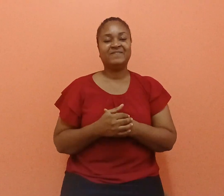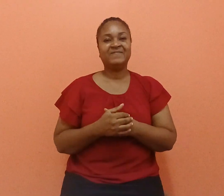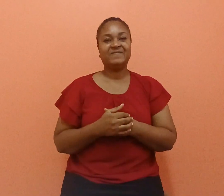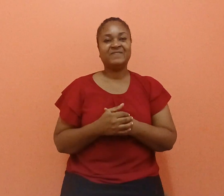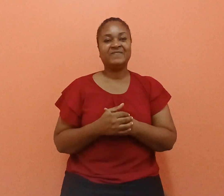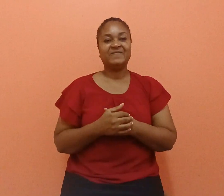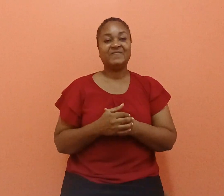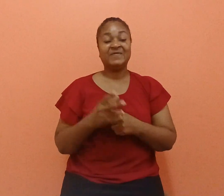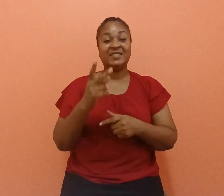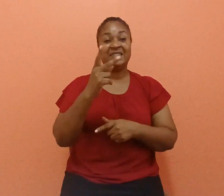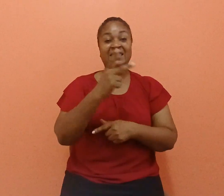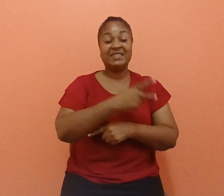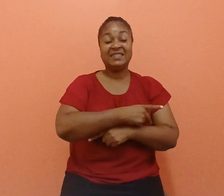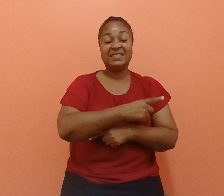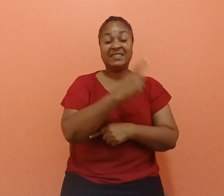On day 2,